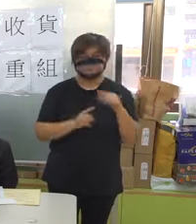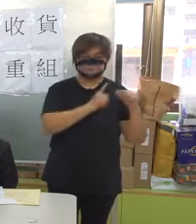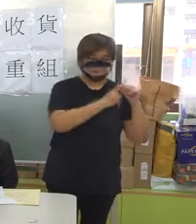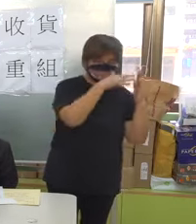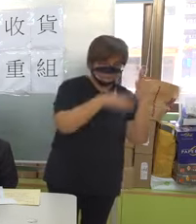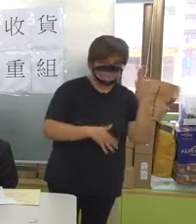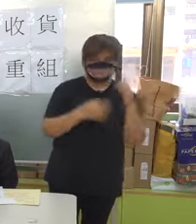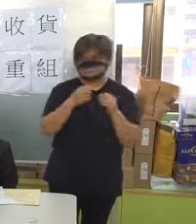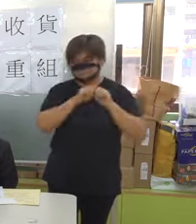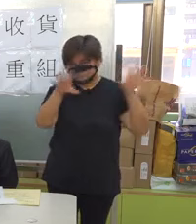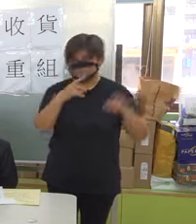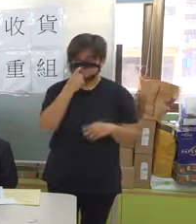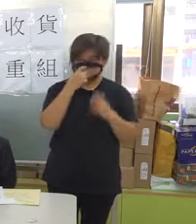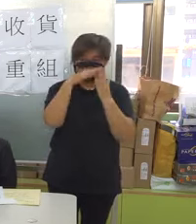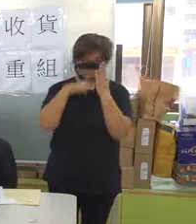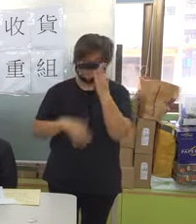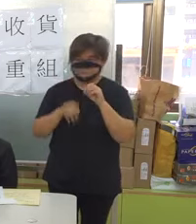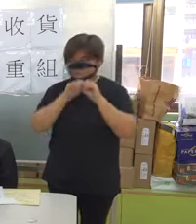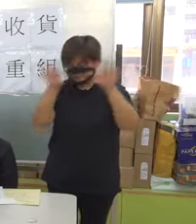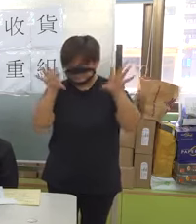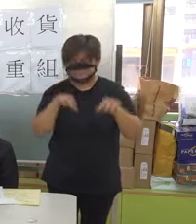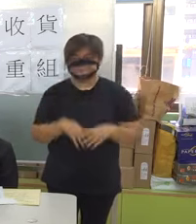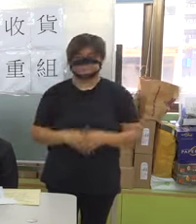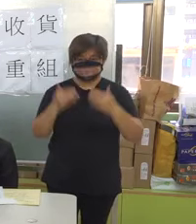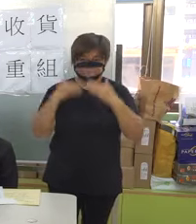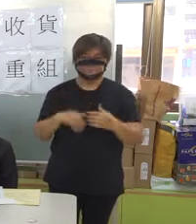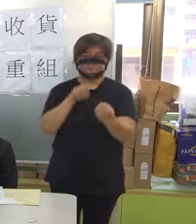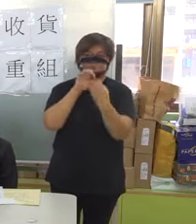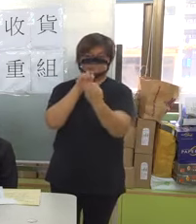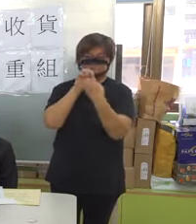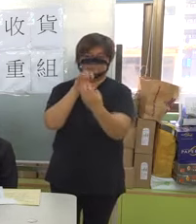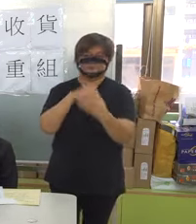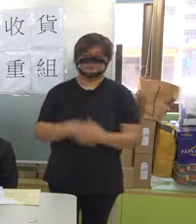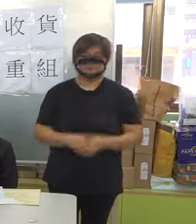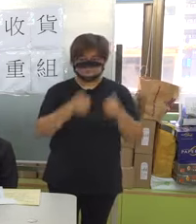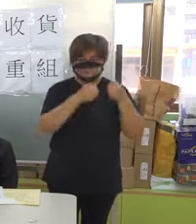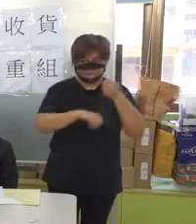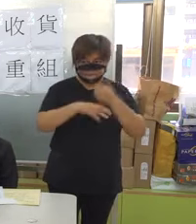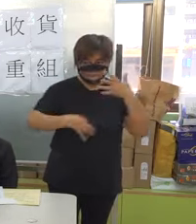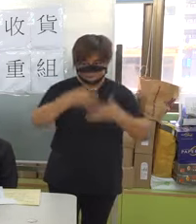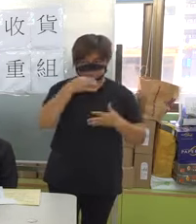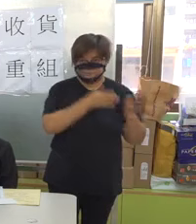Q&A section. We would like to thank Radio Hong Kong yet again for lighting up sign language interpreters for